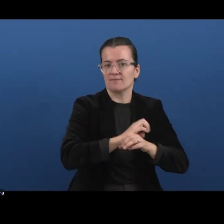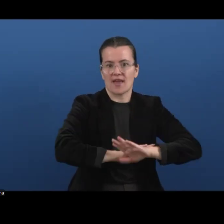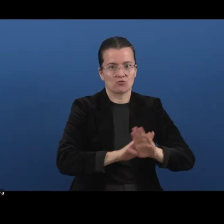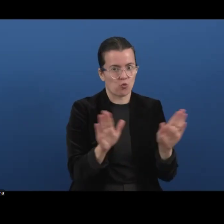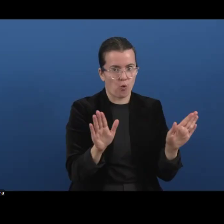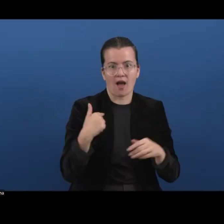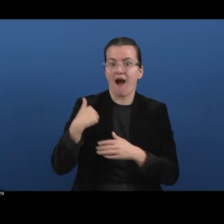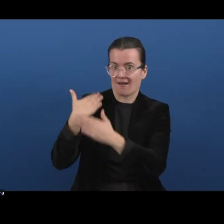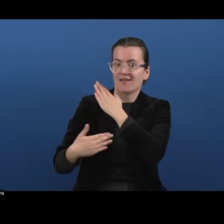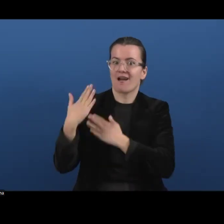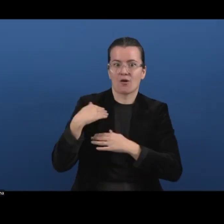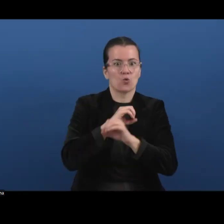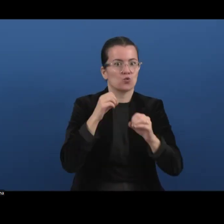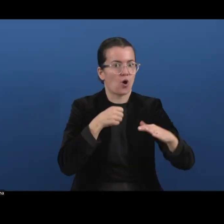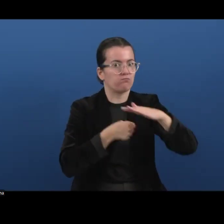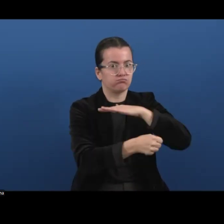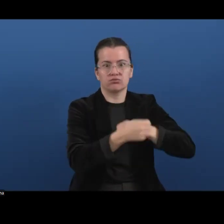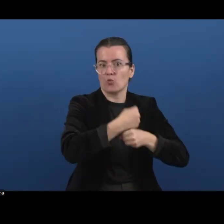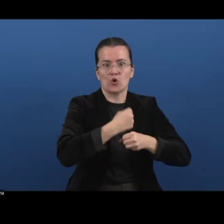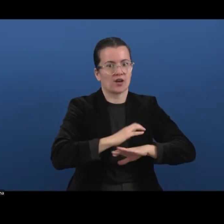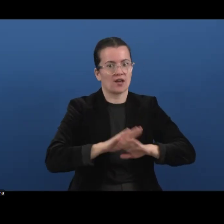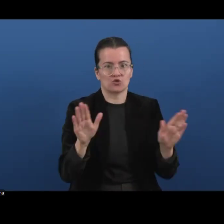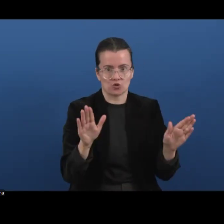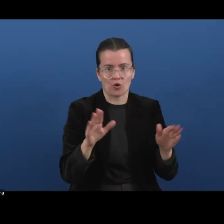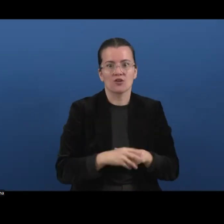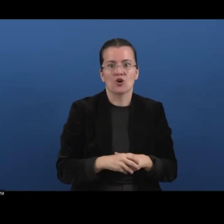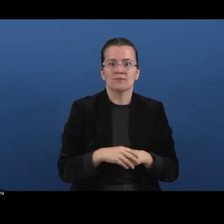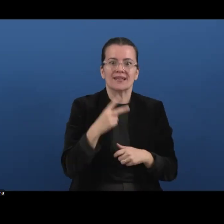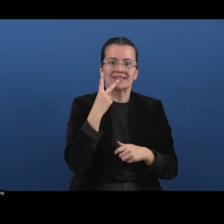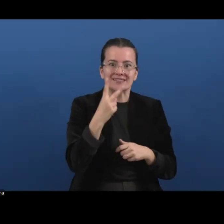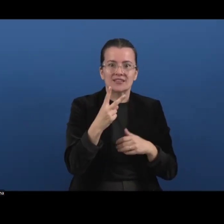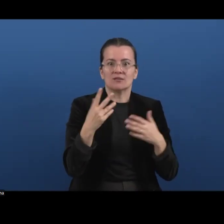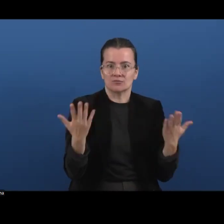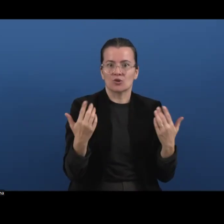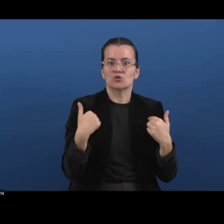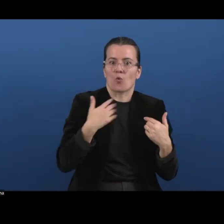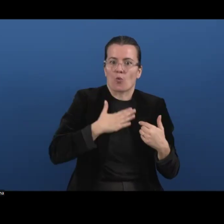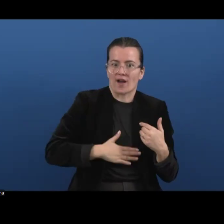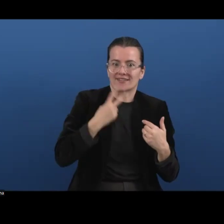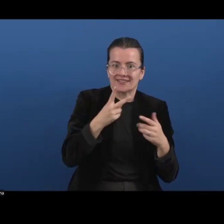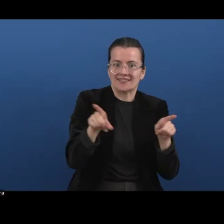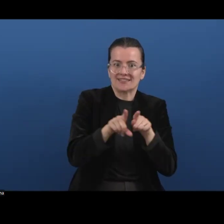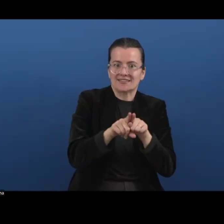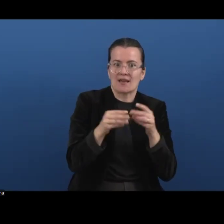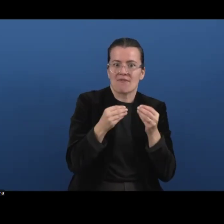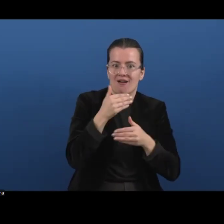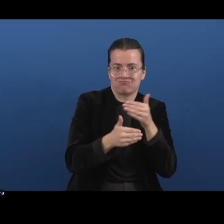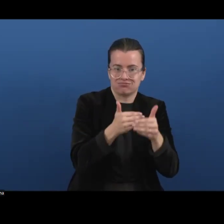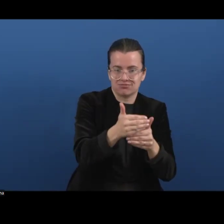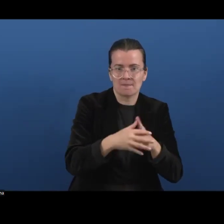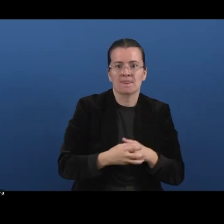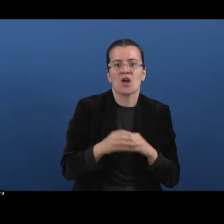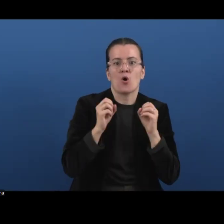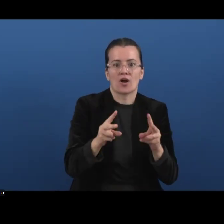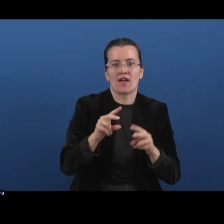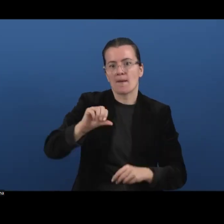Bastião, who's directly working with me in the Global Business and Disability Network Secretariat, we would like to show you a little clip, a 1-minute